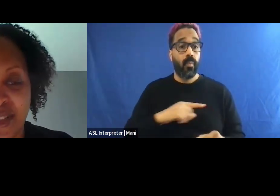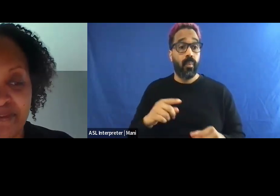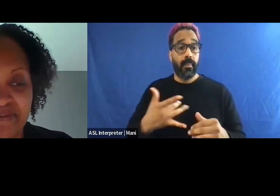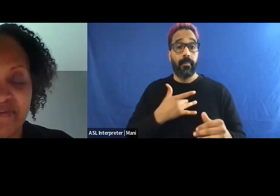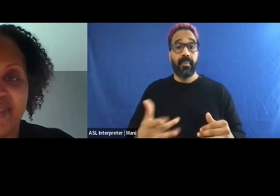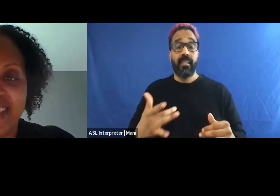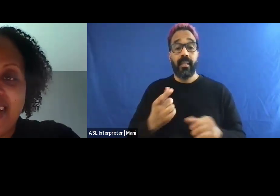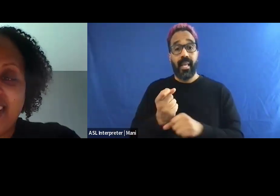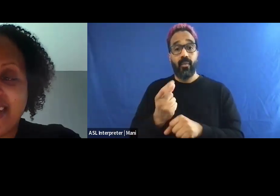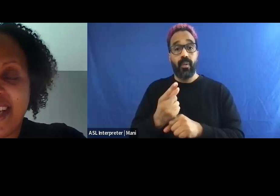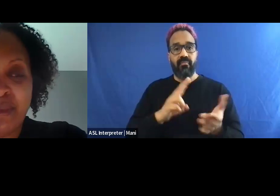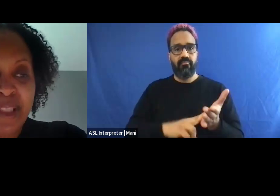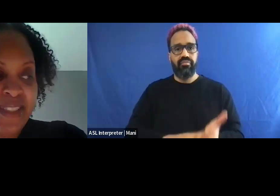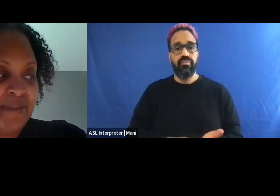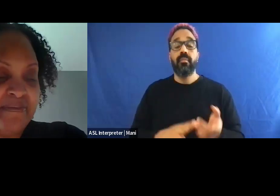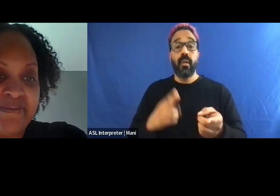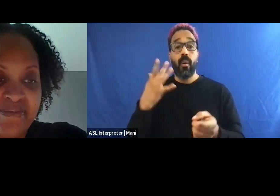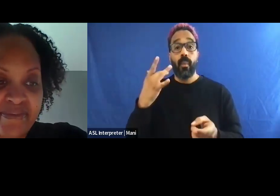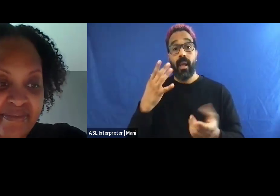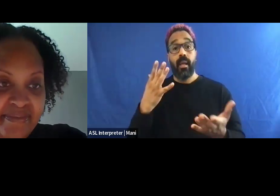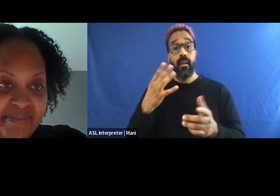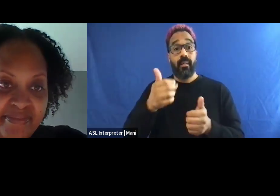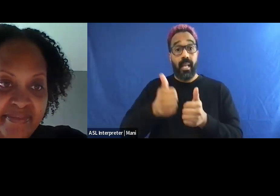to year. Next slide, please.